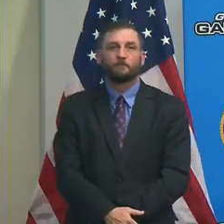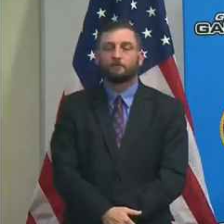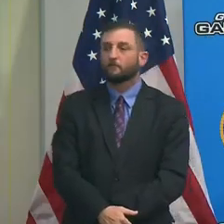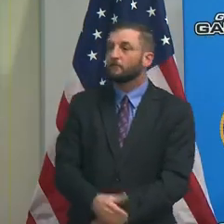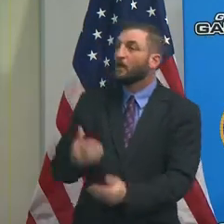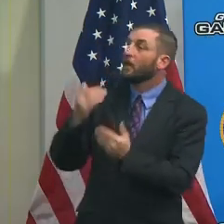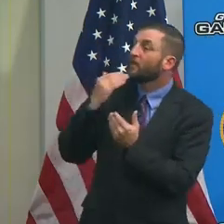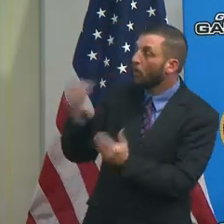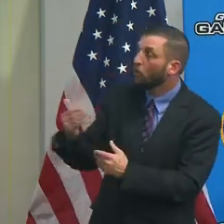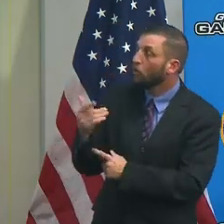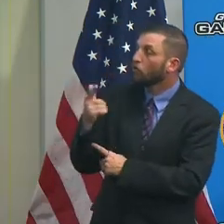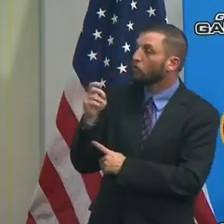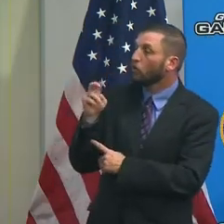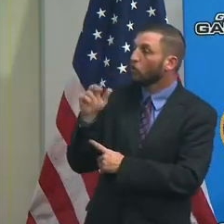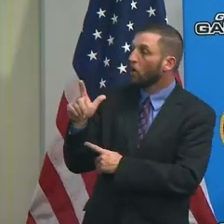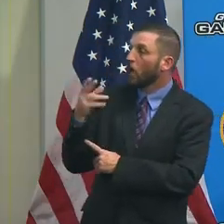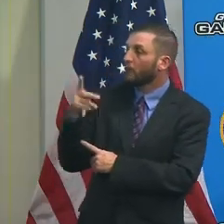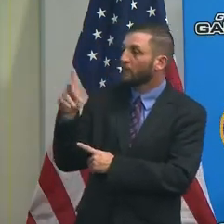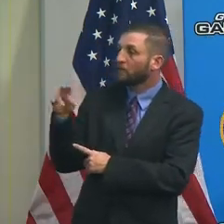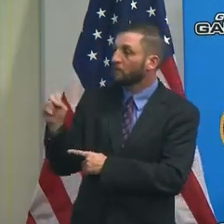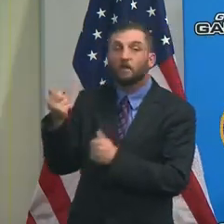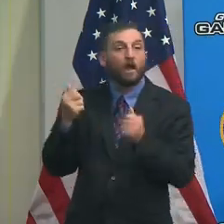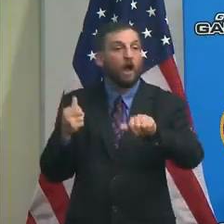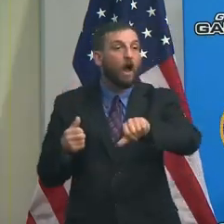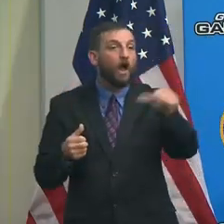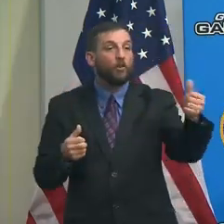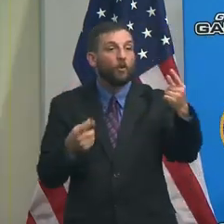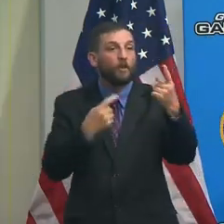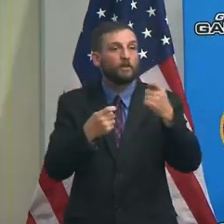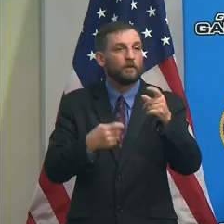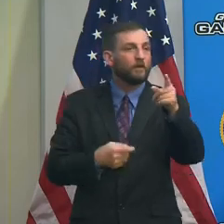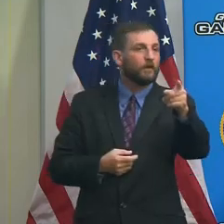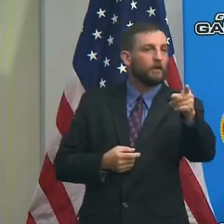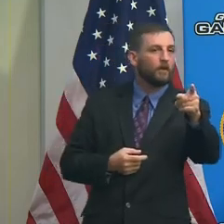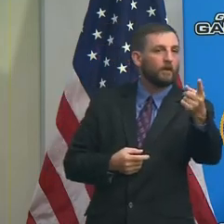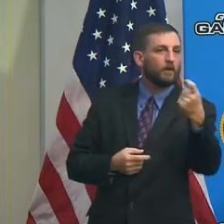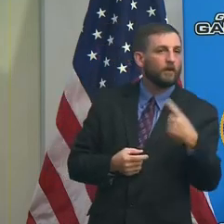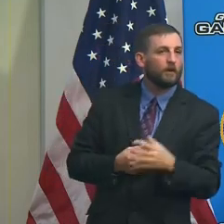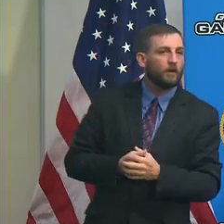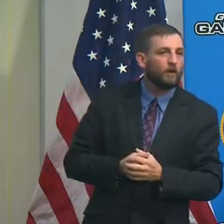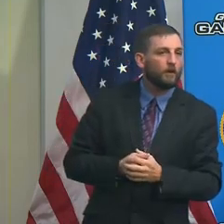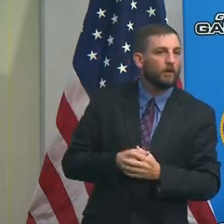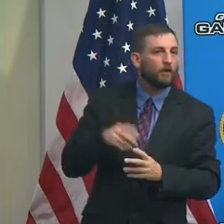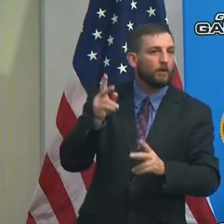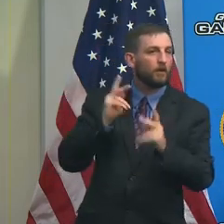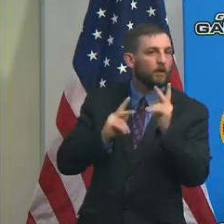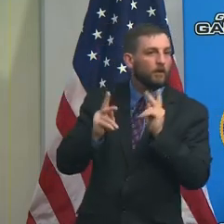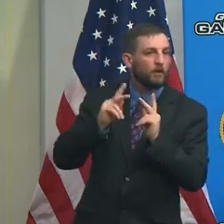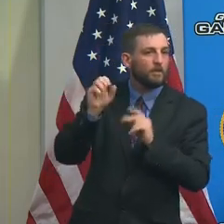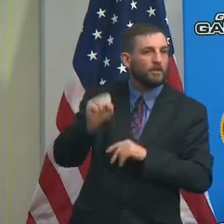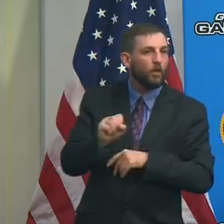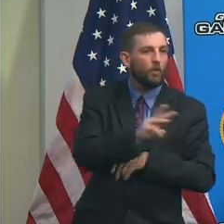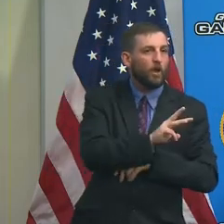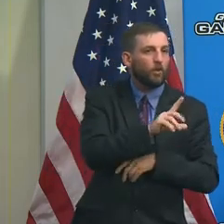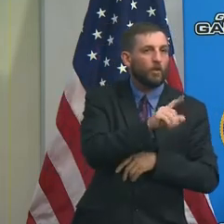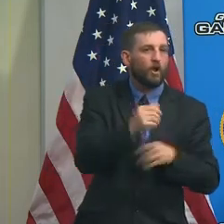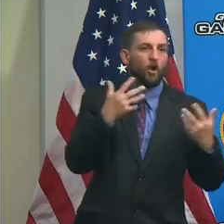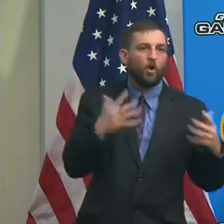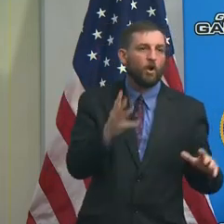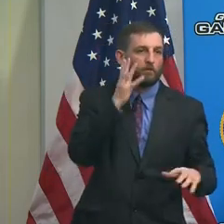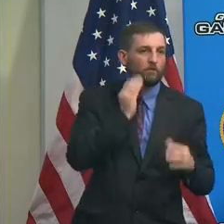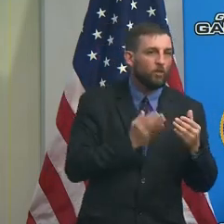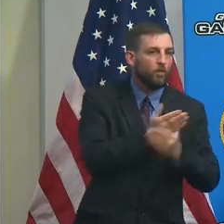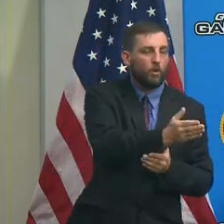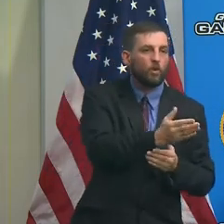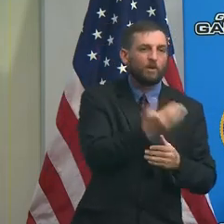Thank you, General Hopkins. Any other questions? Yes, sir. Government, obviously the people of Southwest Louisiana have lived their lives recently